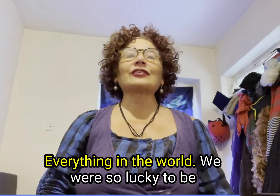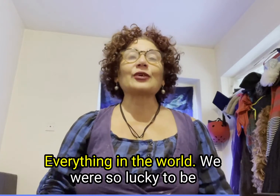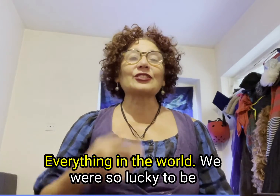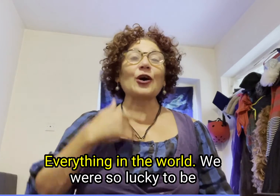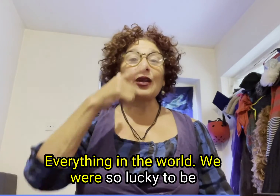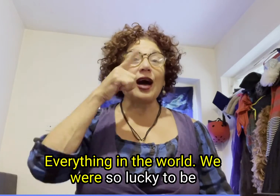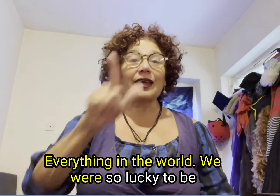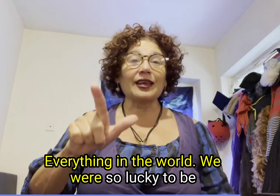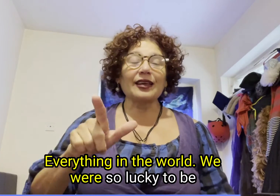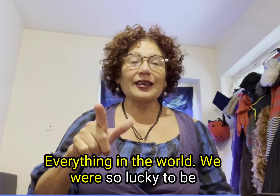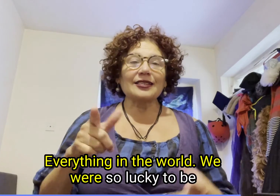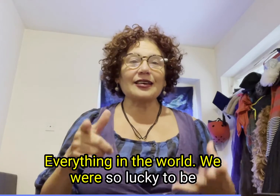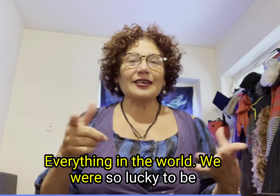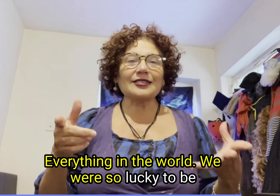we're so lucky to